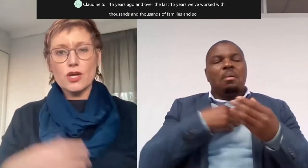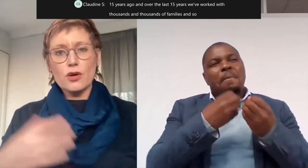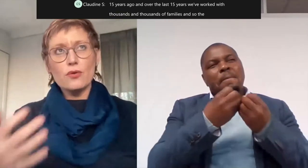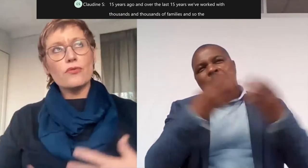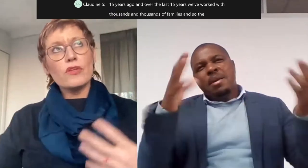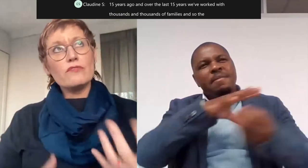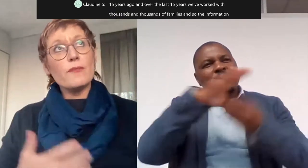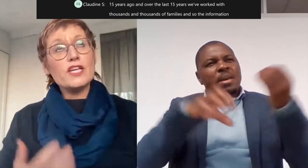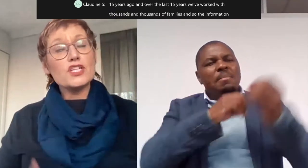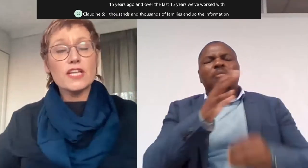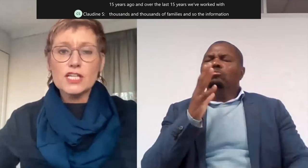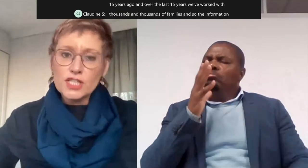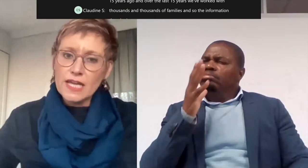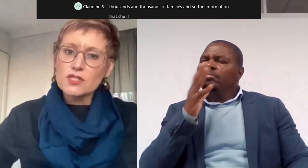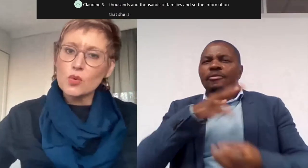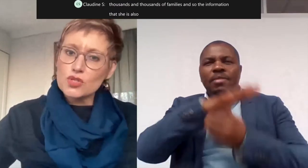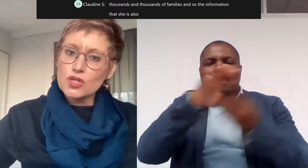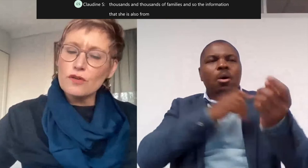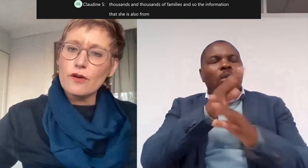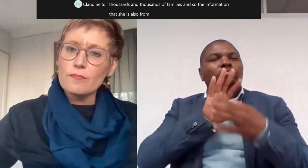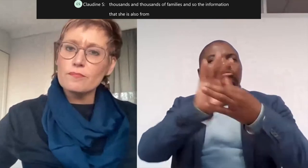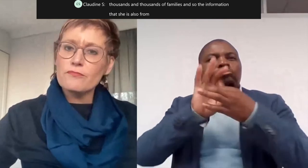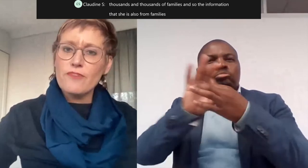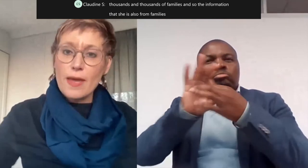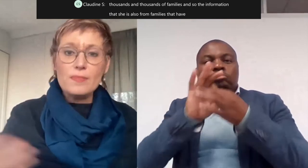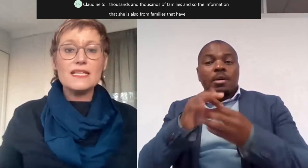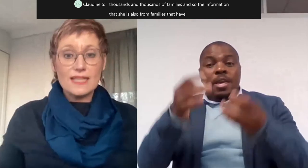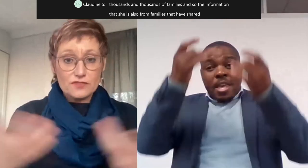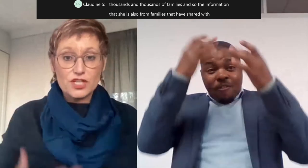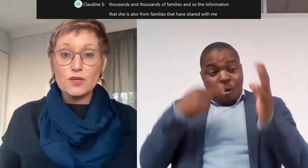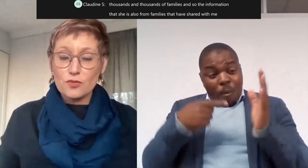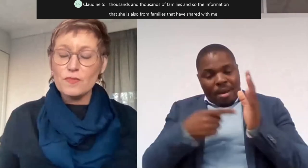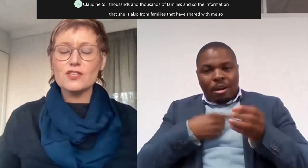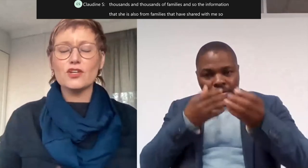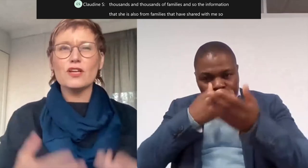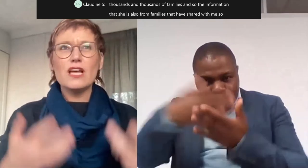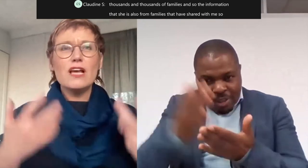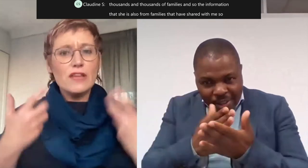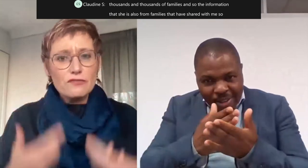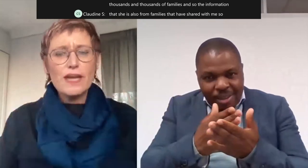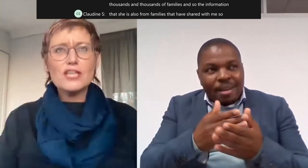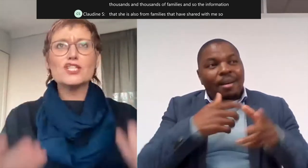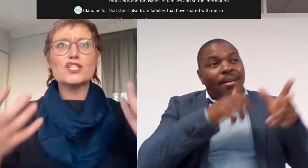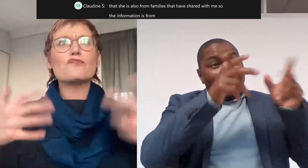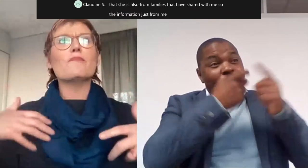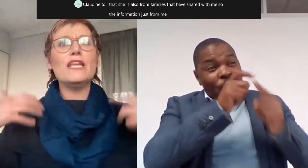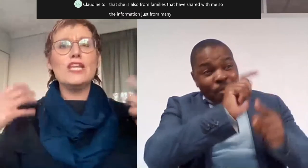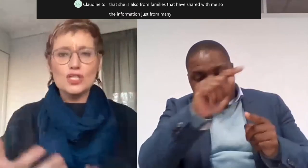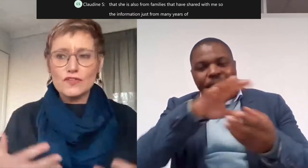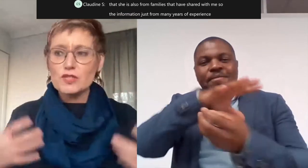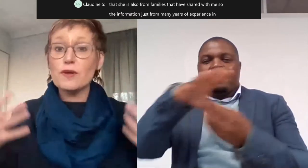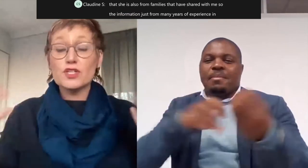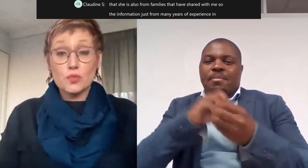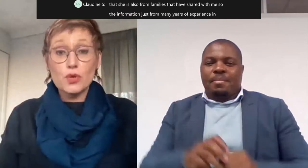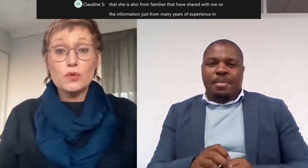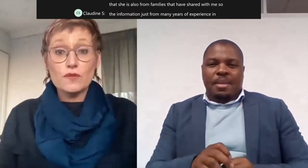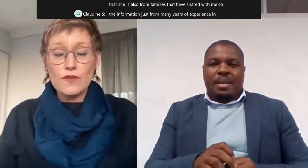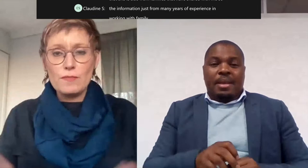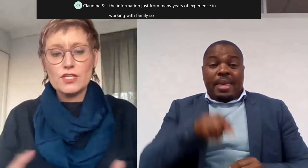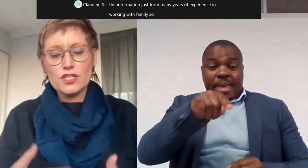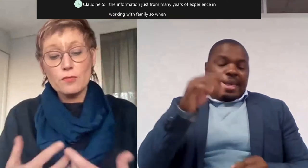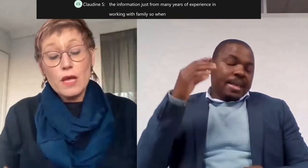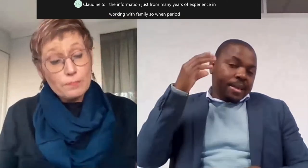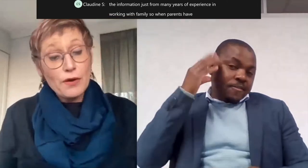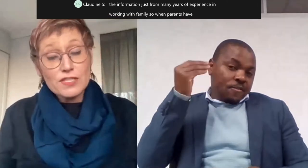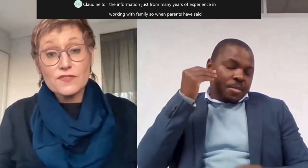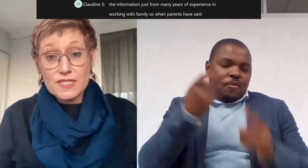of families. And so the information that I share is also from families that have shared with me. So the information is just from many years of experience in